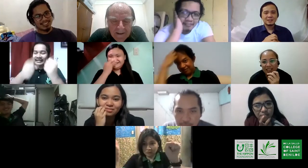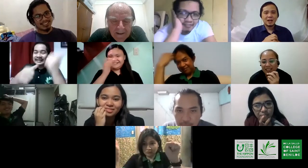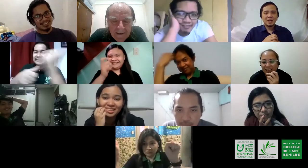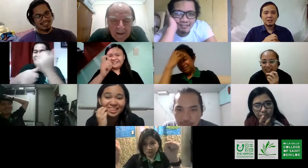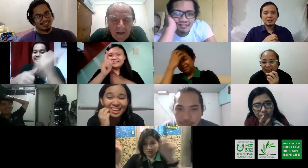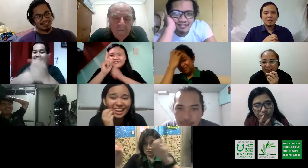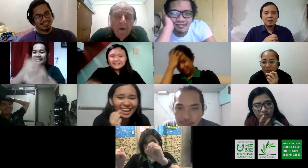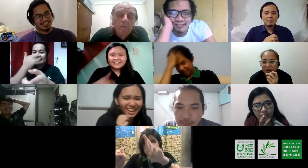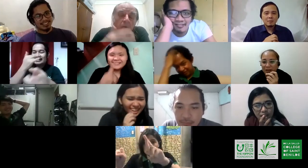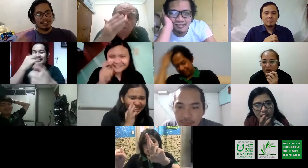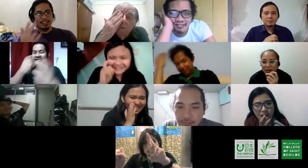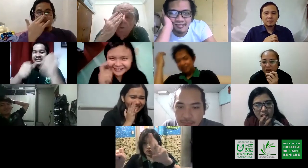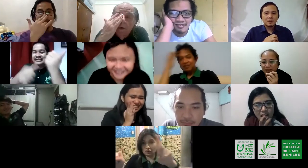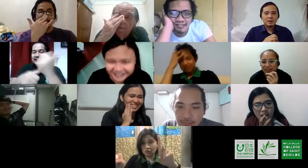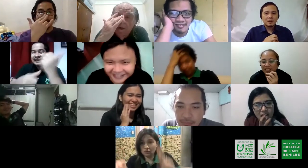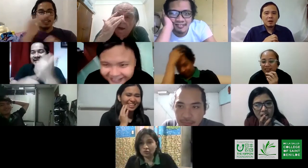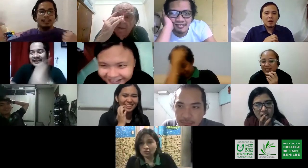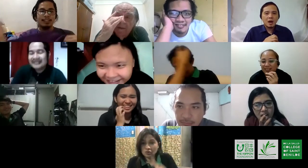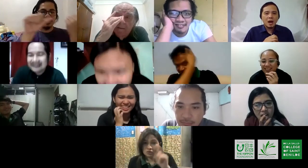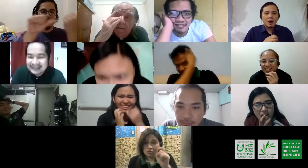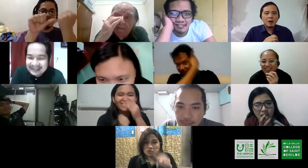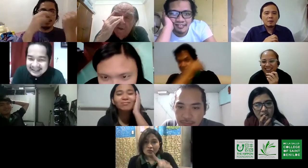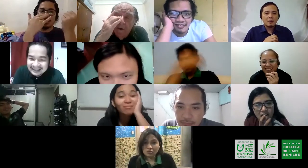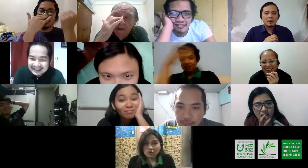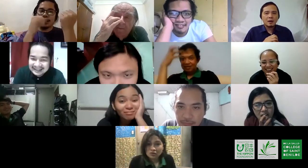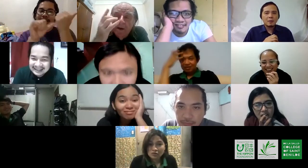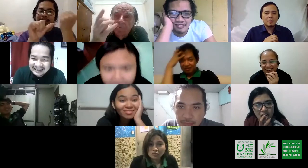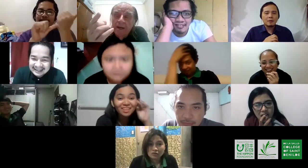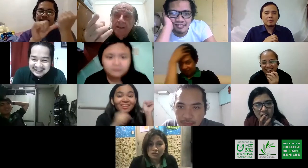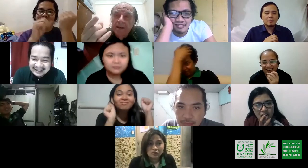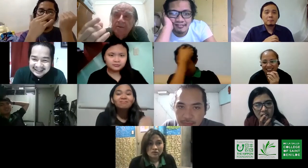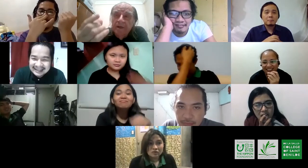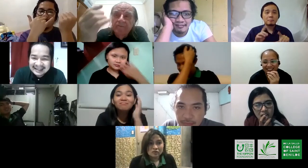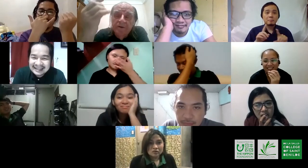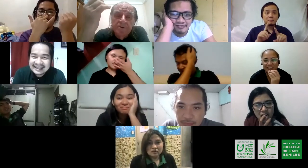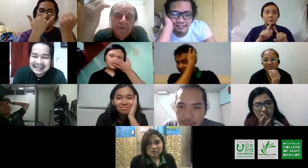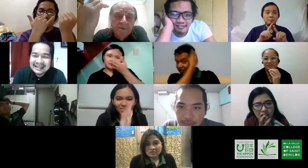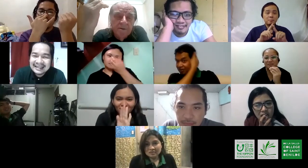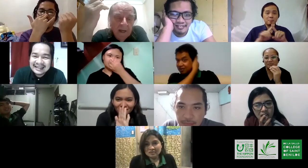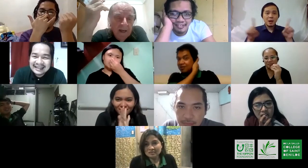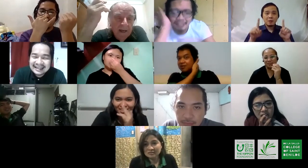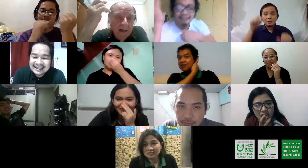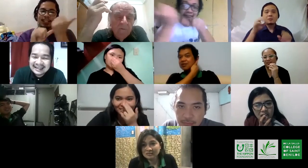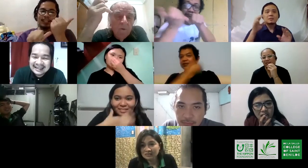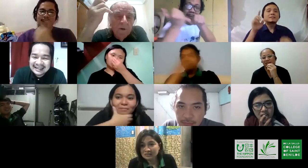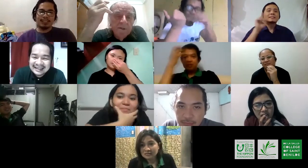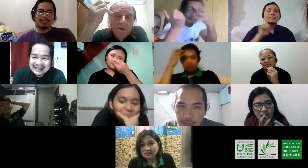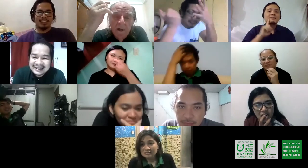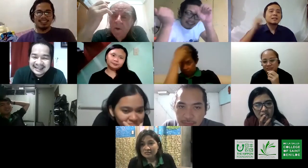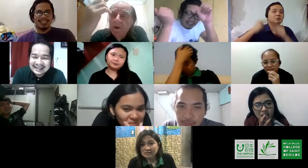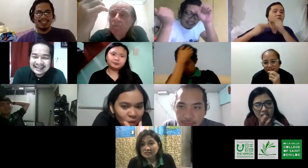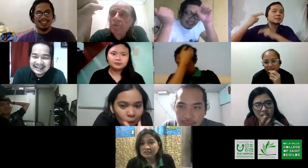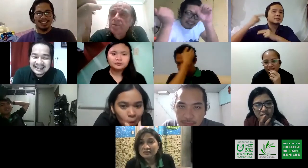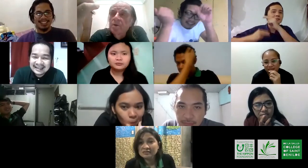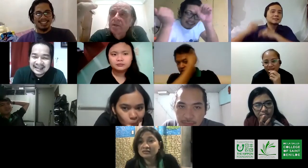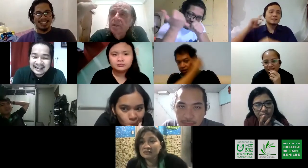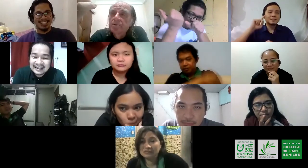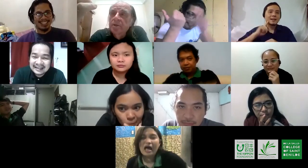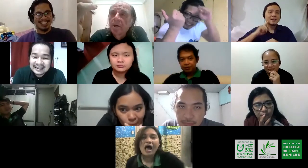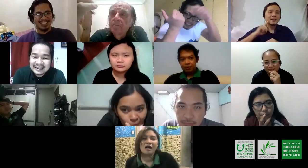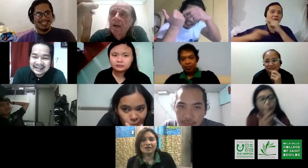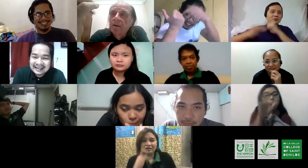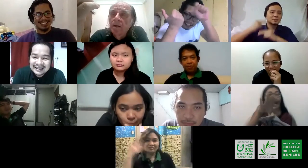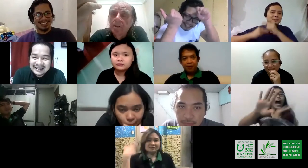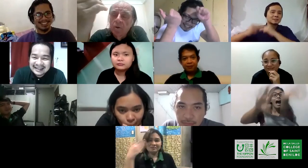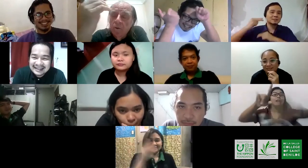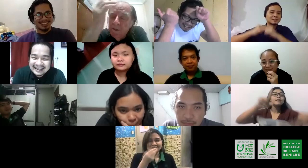So I think Nathaniel can be a good teacher. Well, I mean, I'm talking about right now Deaf Histories. And of course, when we start